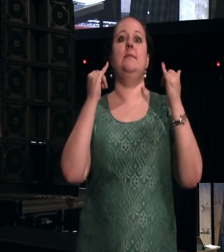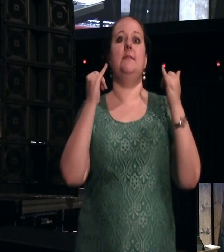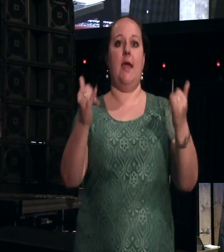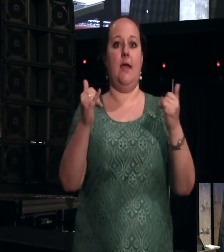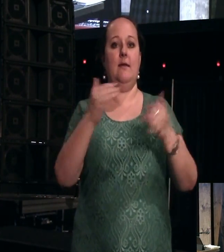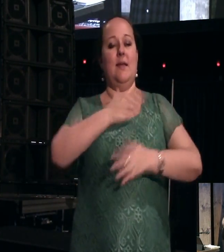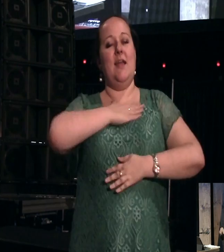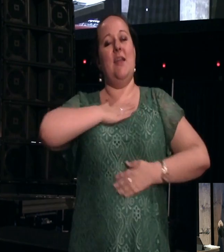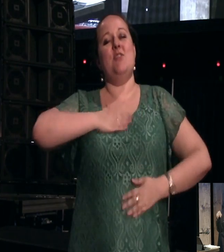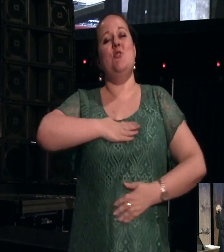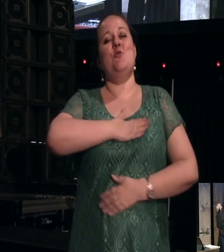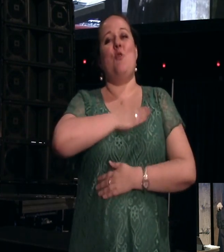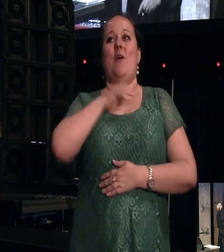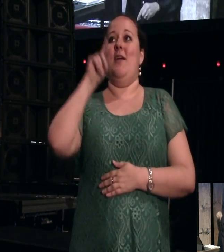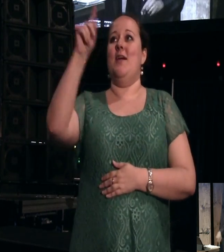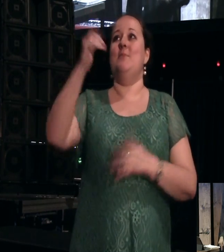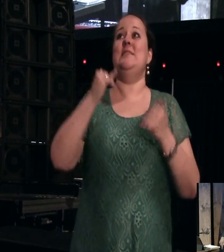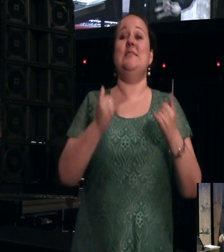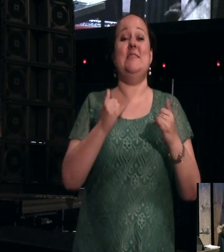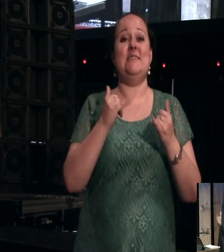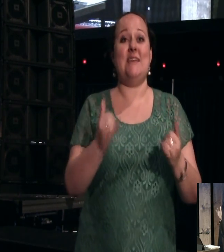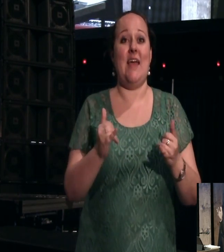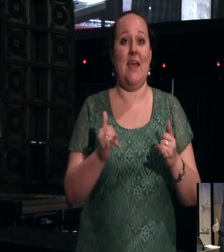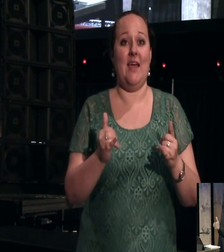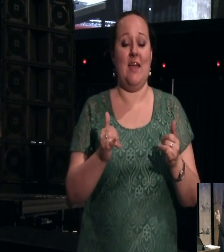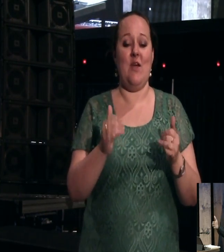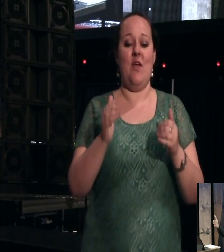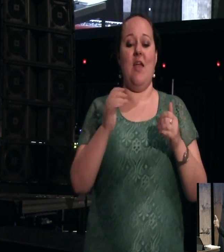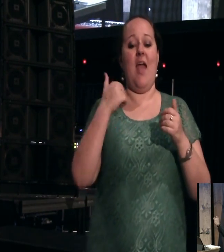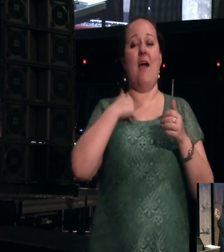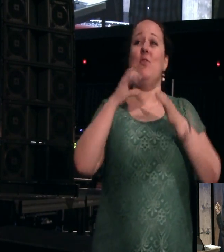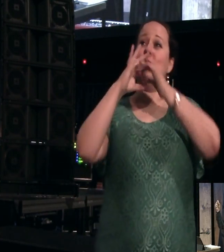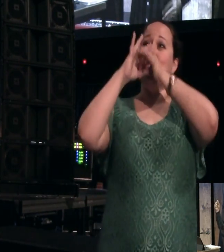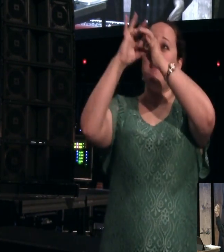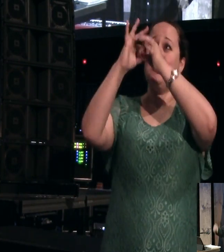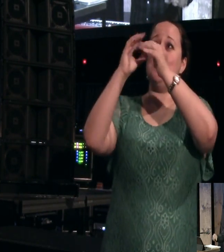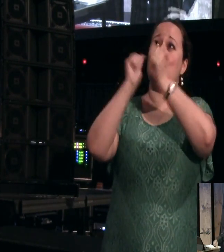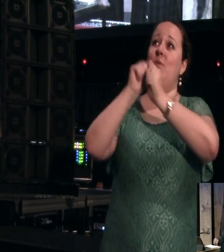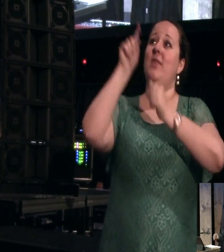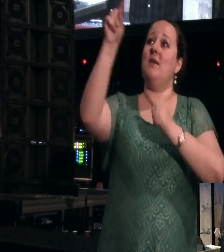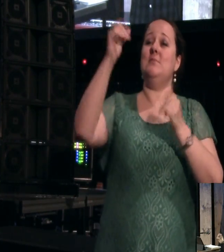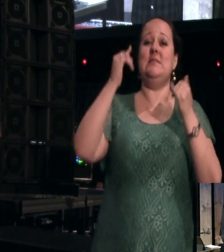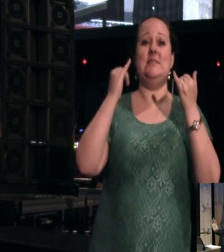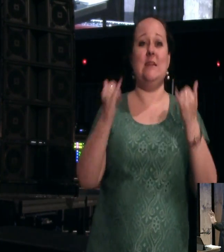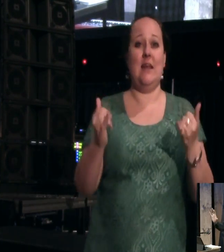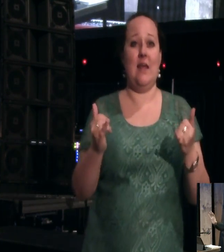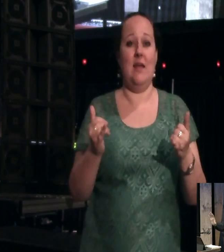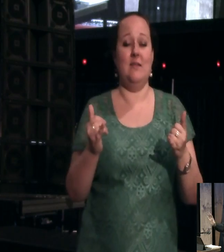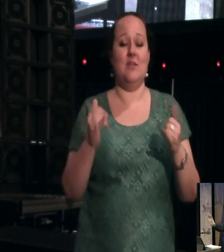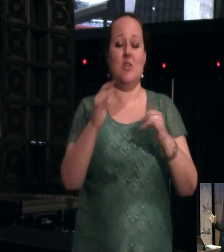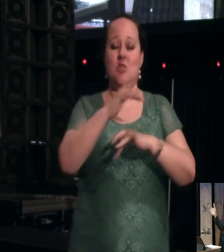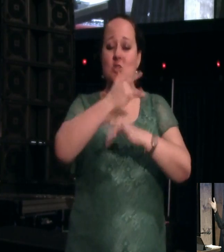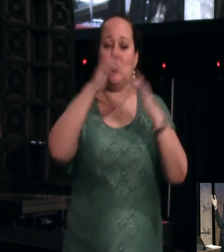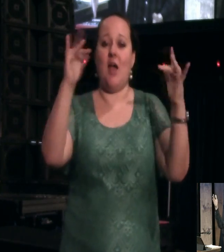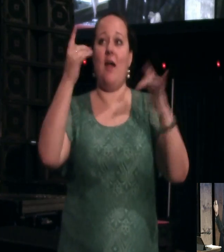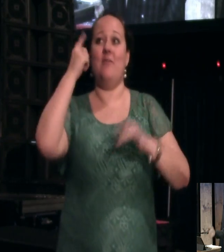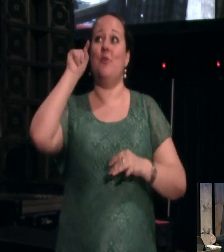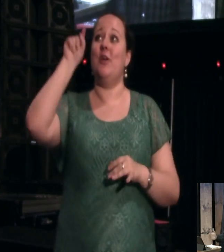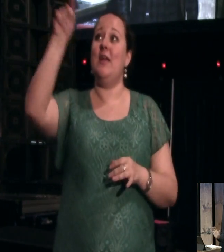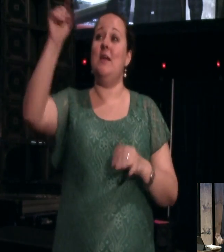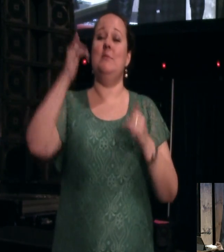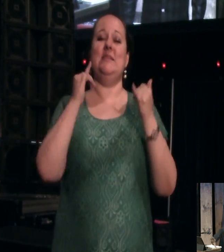it's know Jesus today. Enjoy Jesus today. Walk with